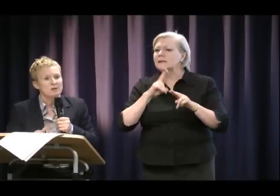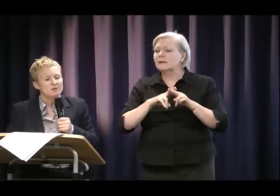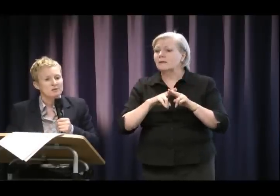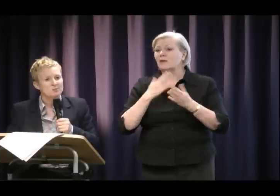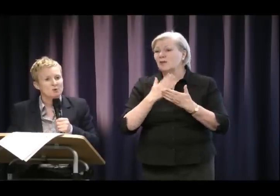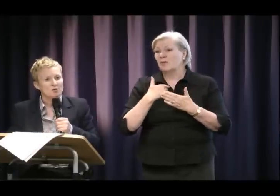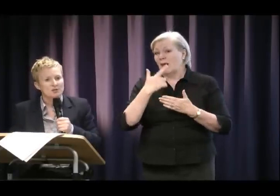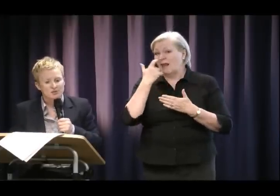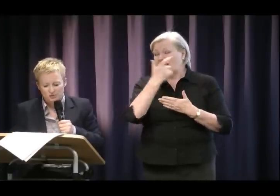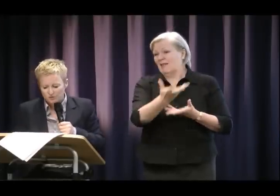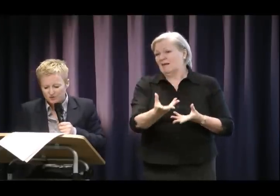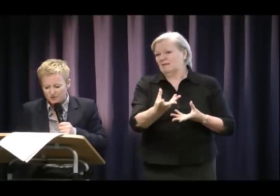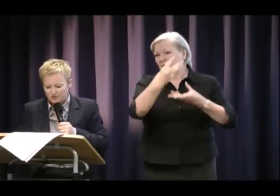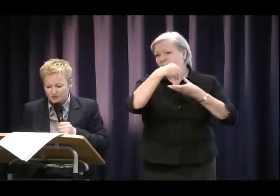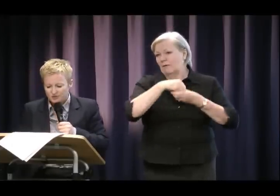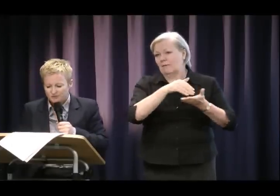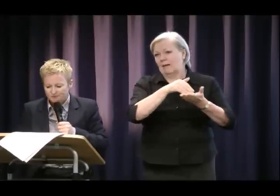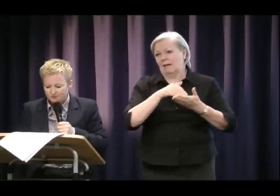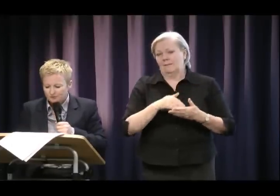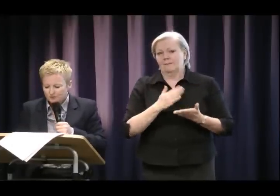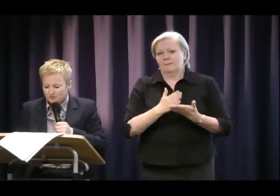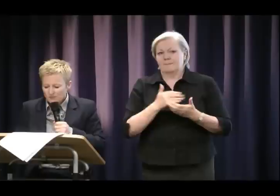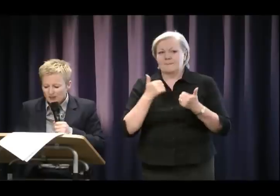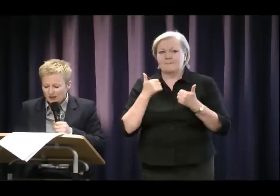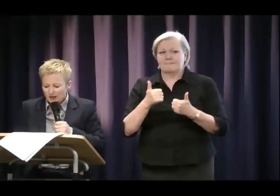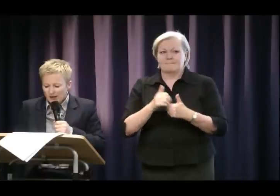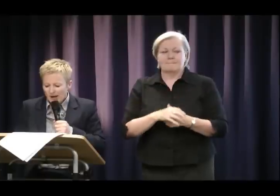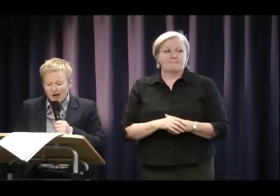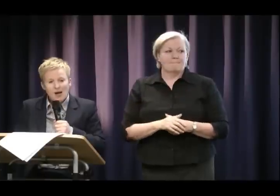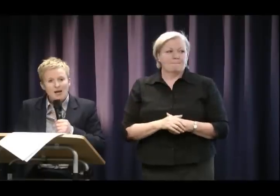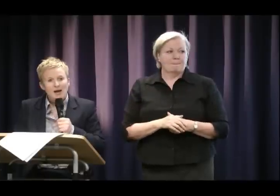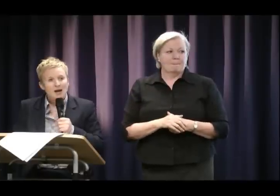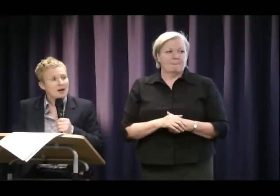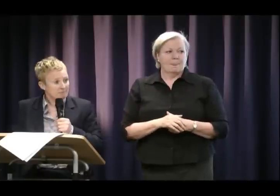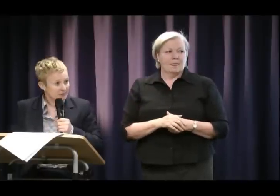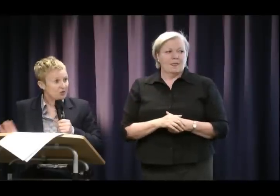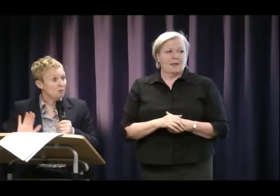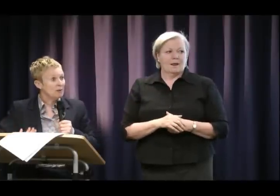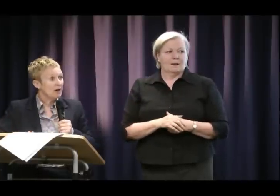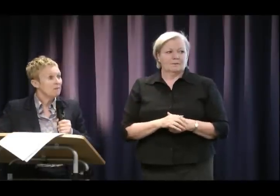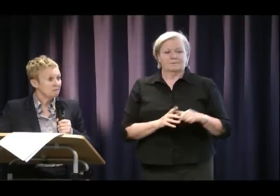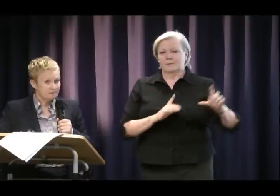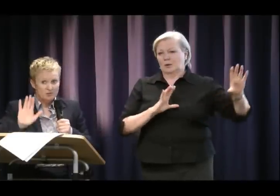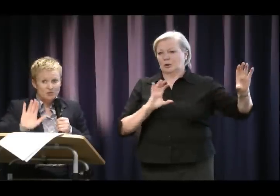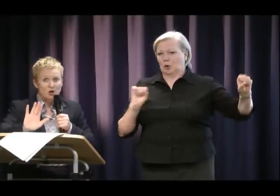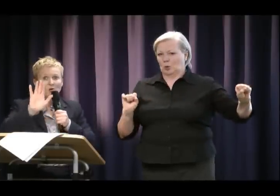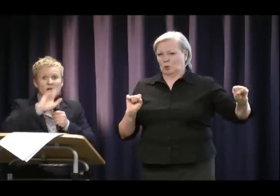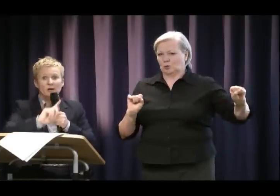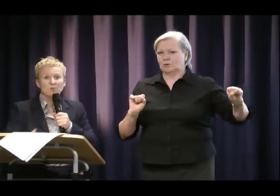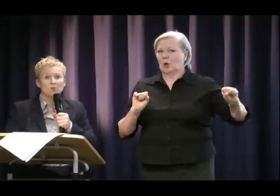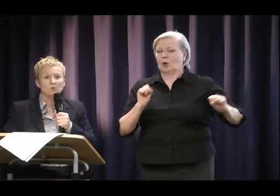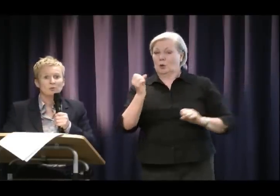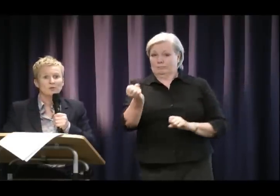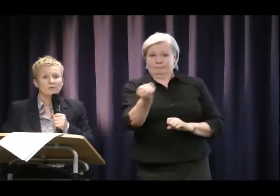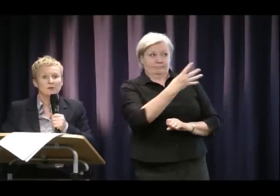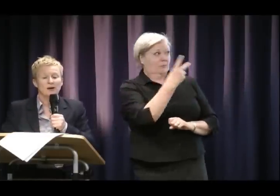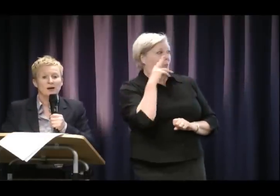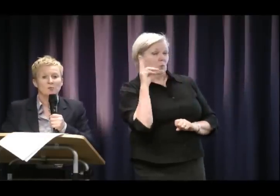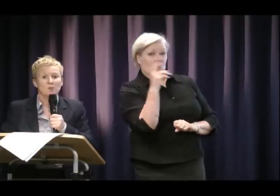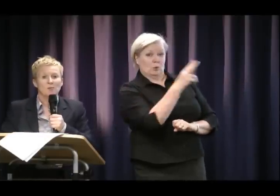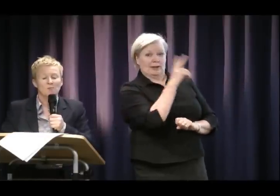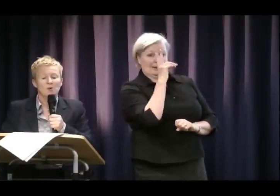they're contributing to this process to assist us. stop now. Just hold, and we'll look